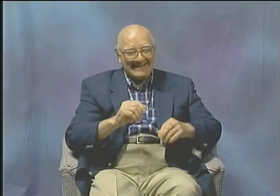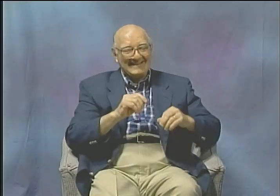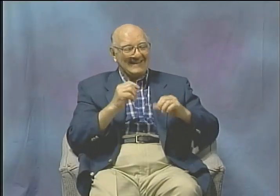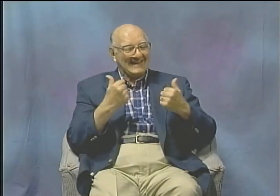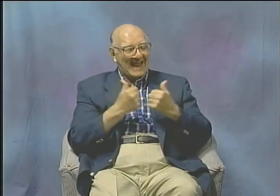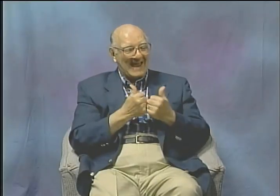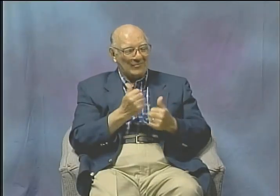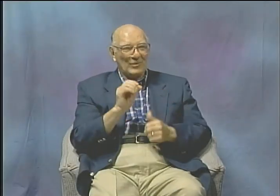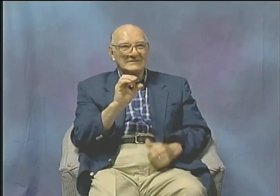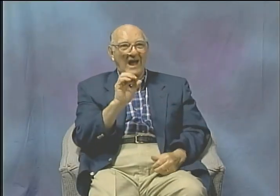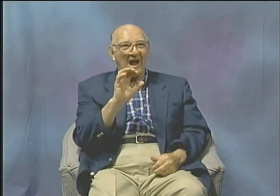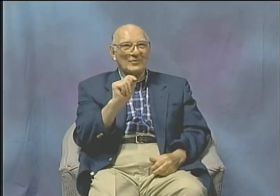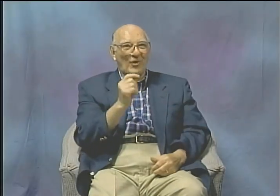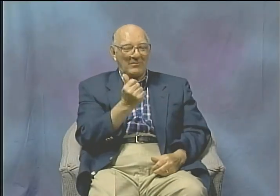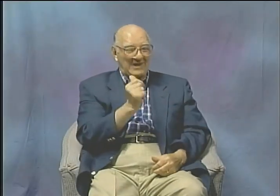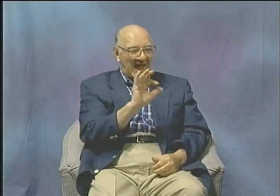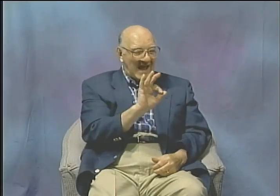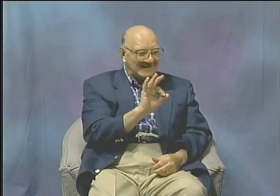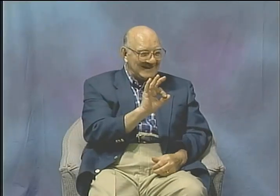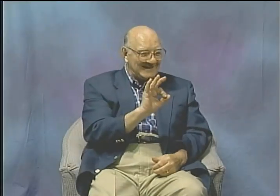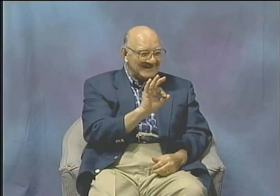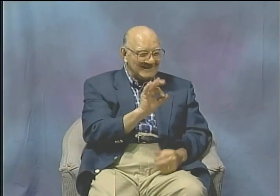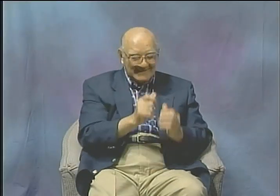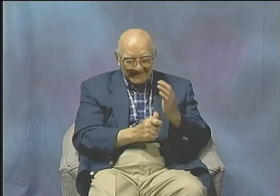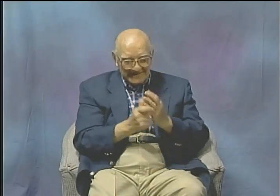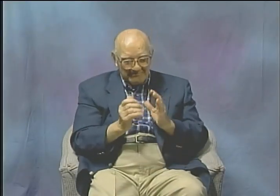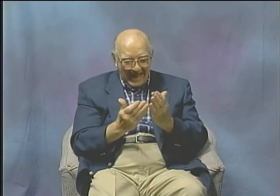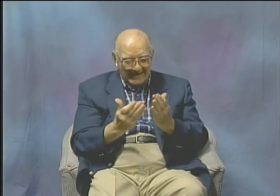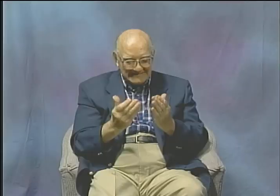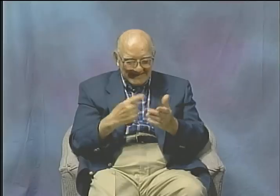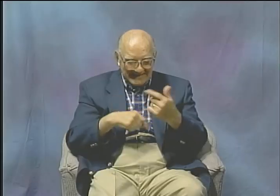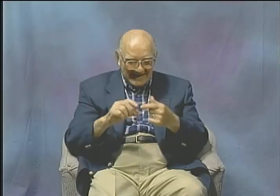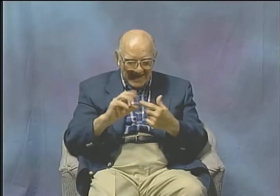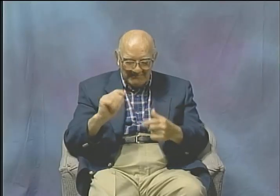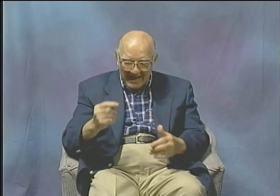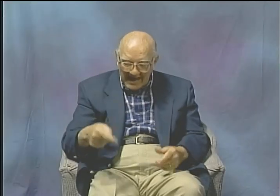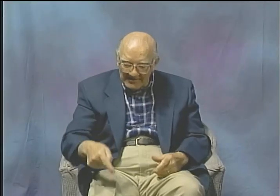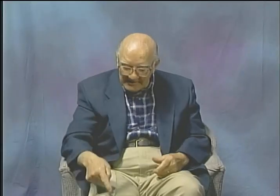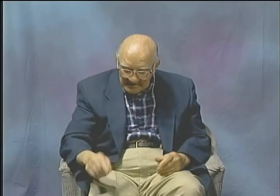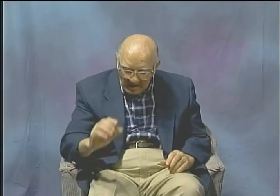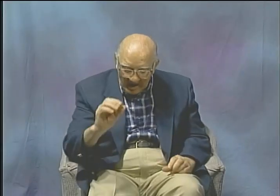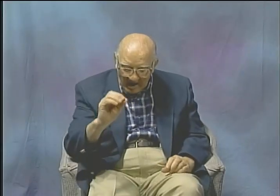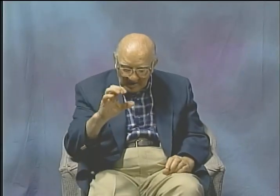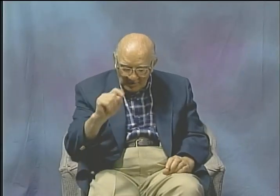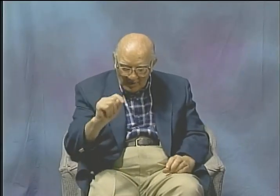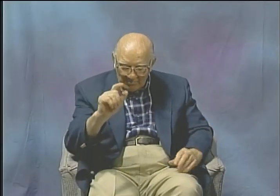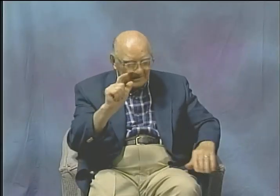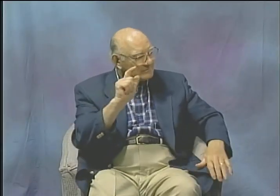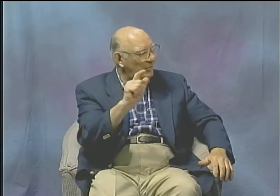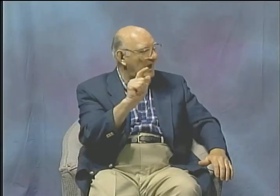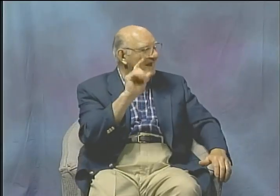The game was October 19th. The magazine came out October